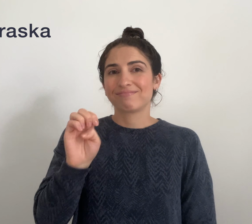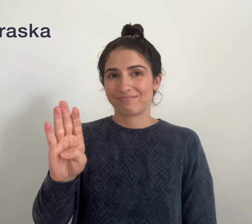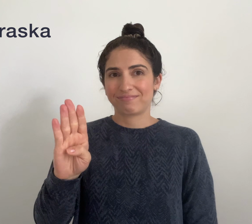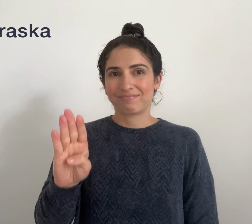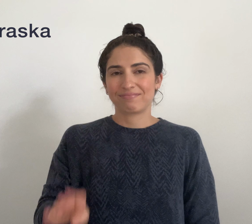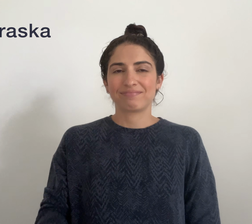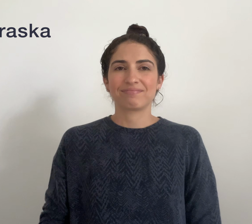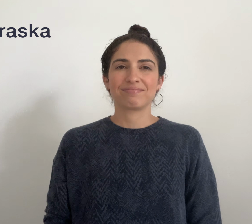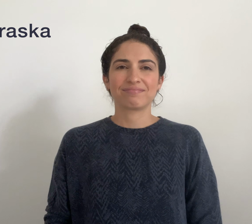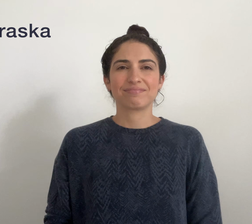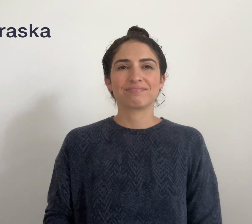Nebraska.